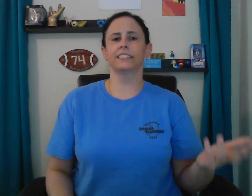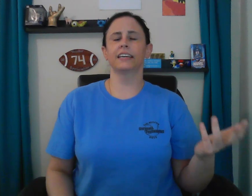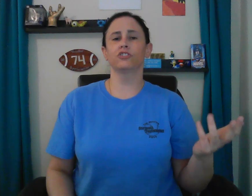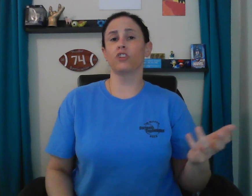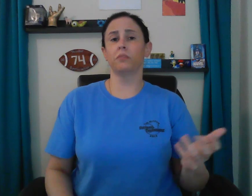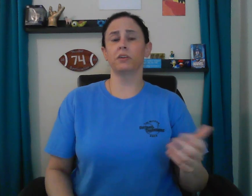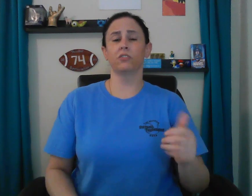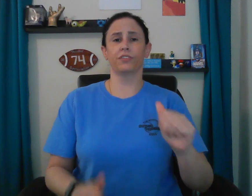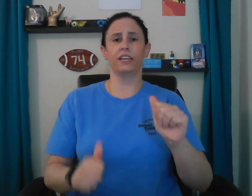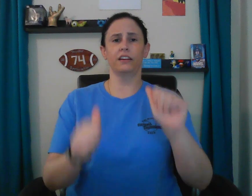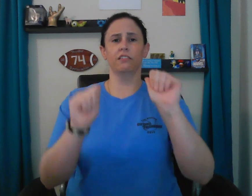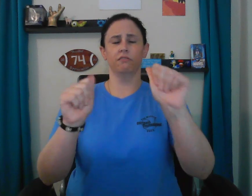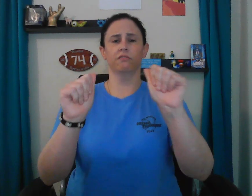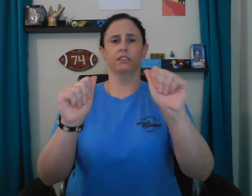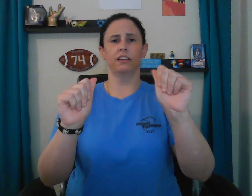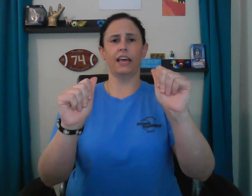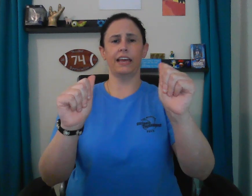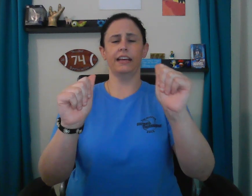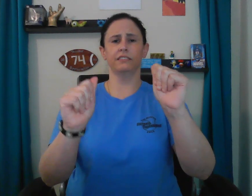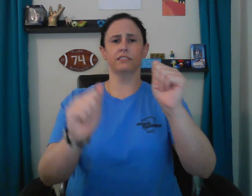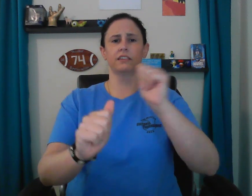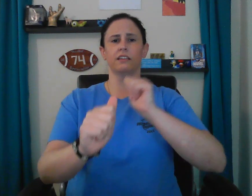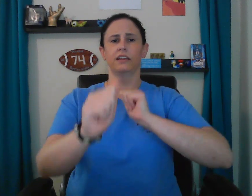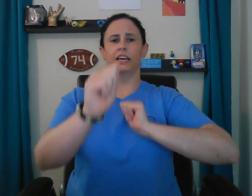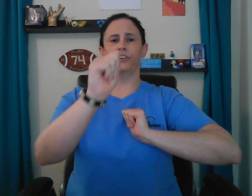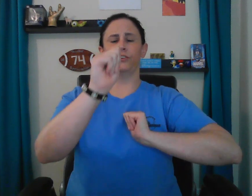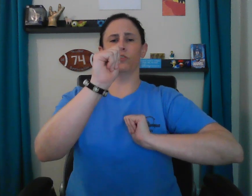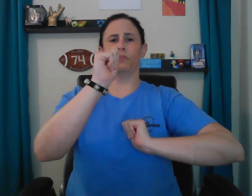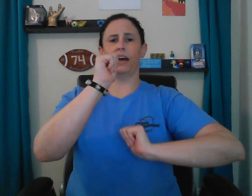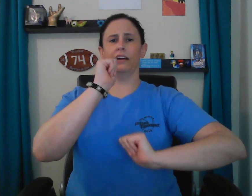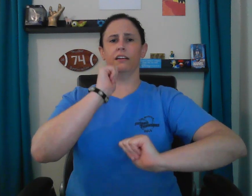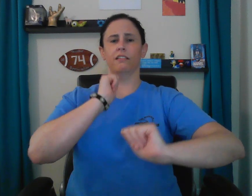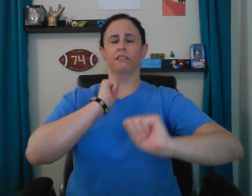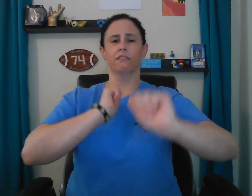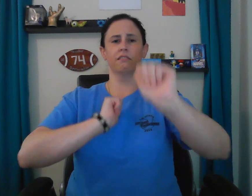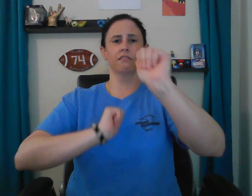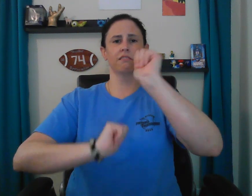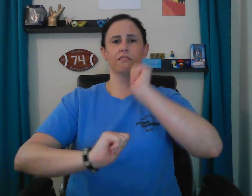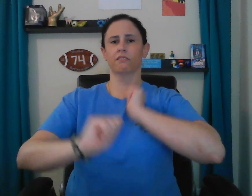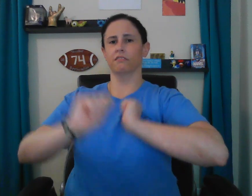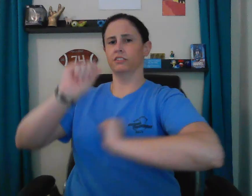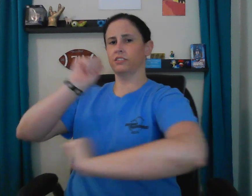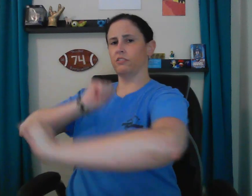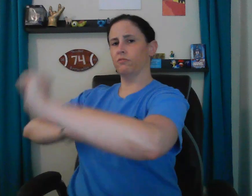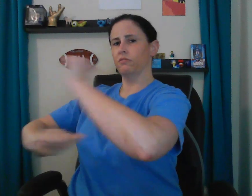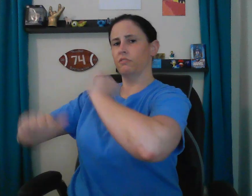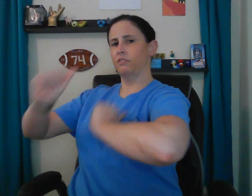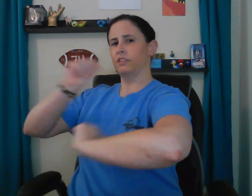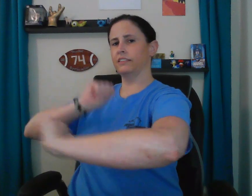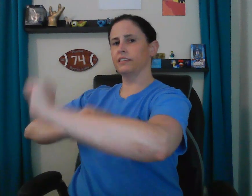Acting, drama, or theater, A hands, and you go back, so like